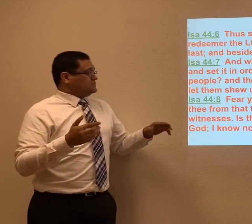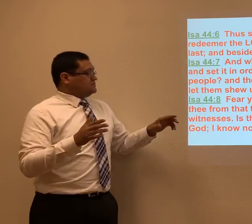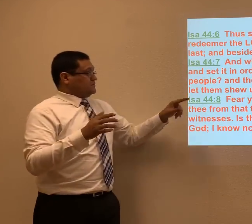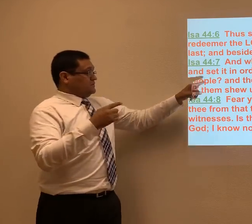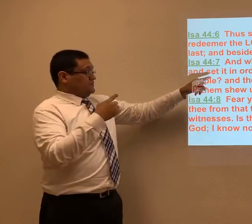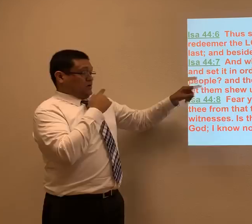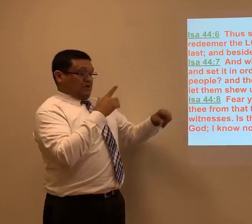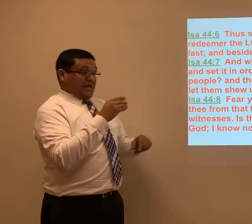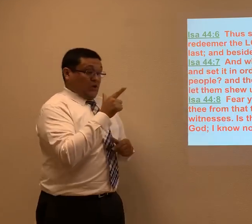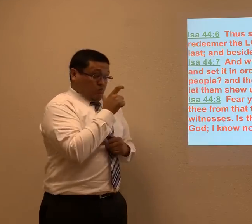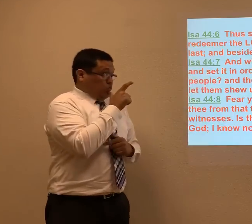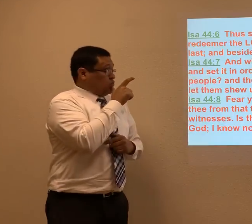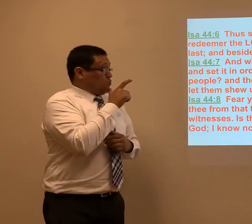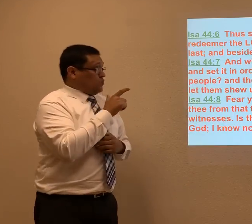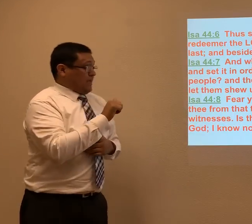one God here.